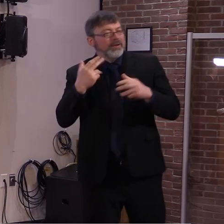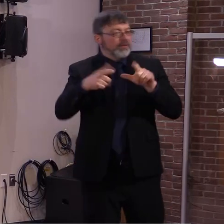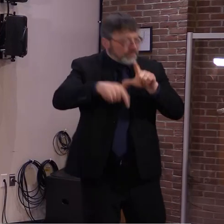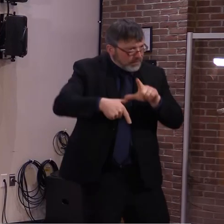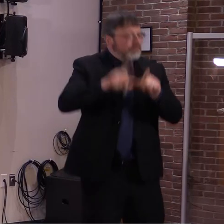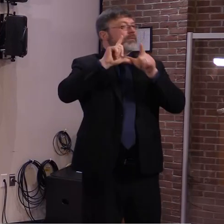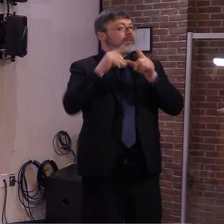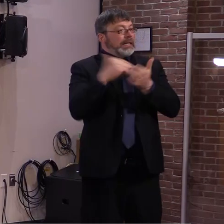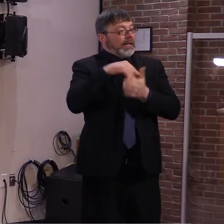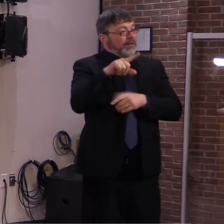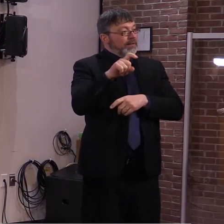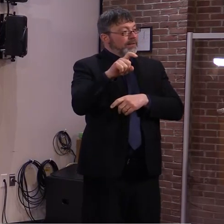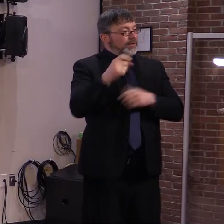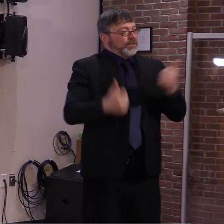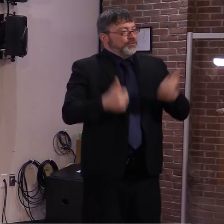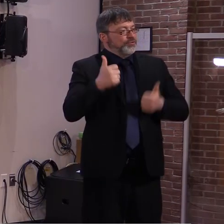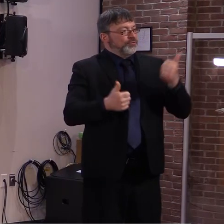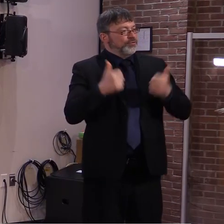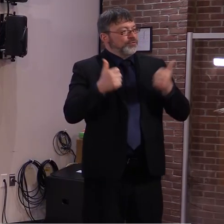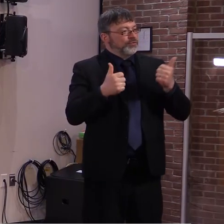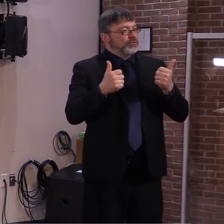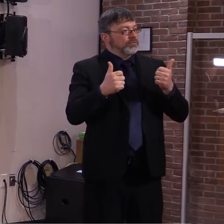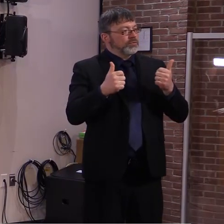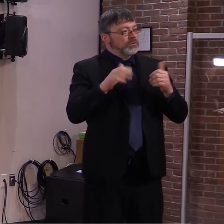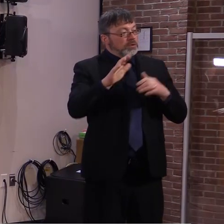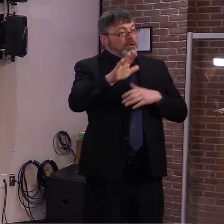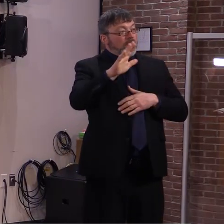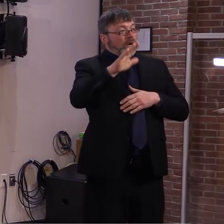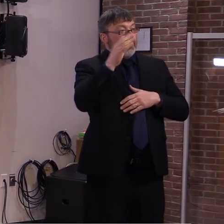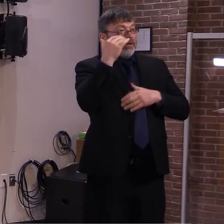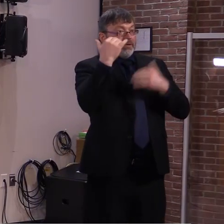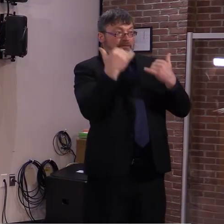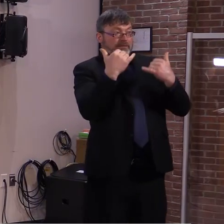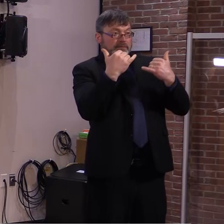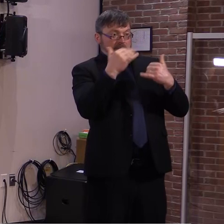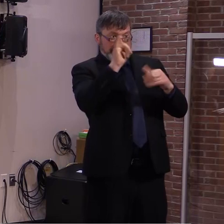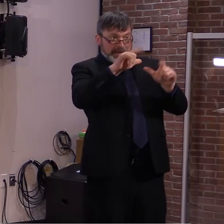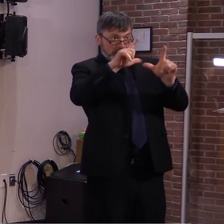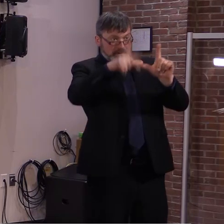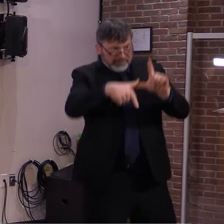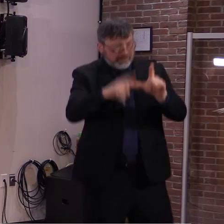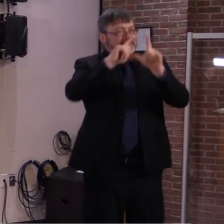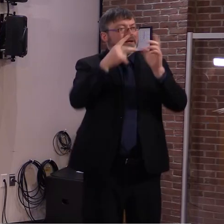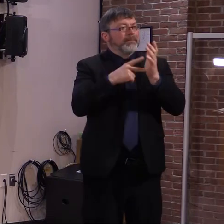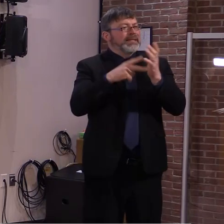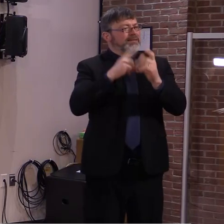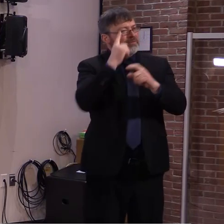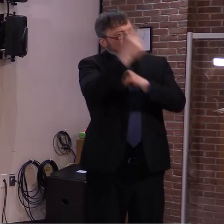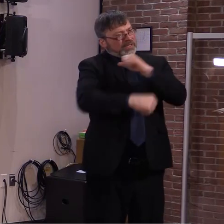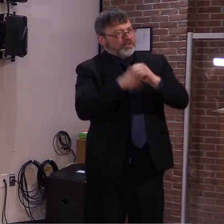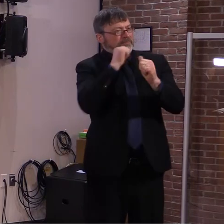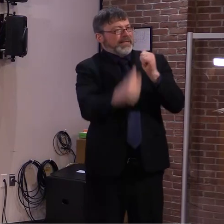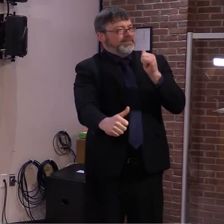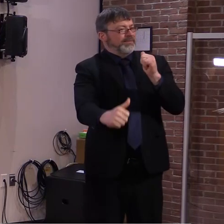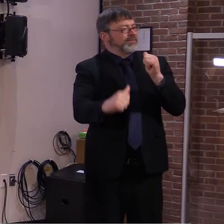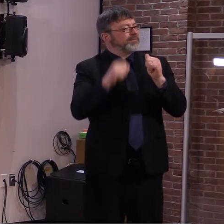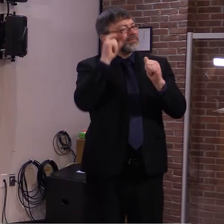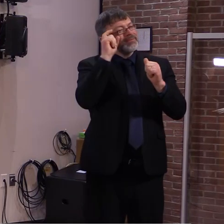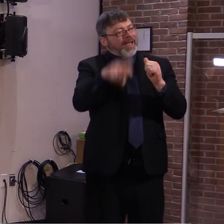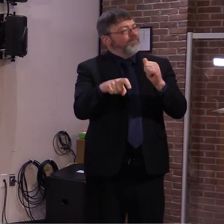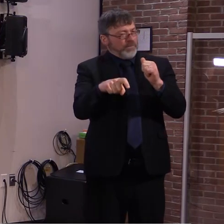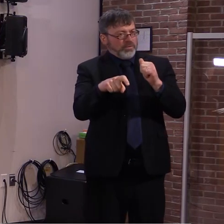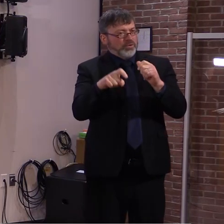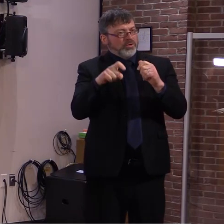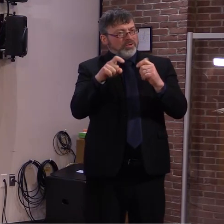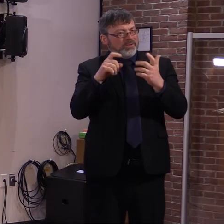somebody who had filed last March for benefits and came up on their one-year anniversary and resubmitted an application